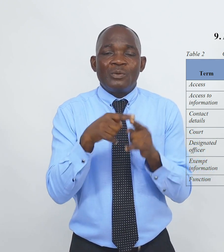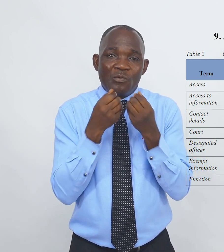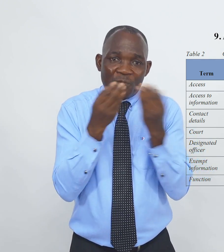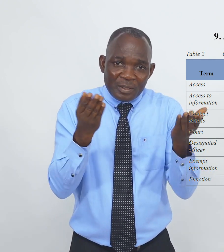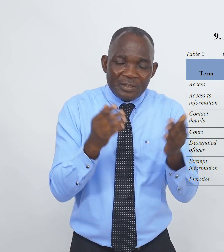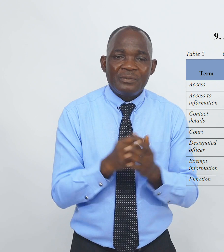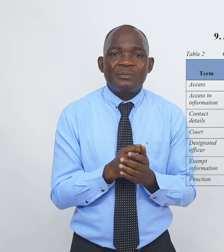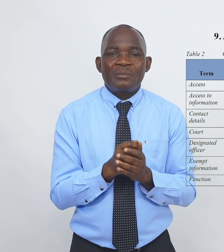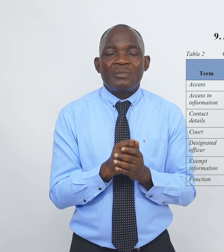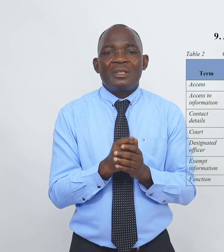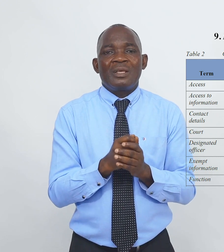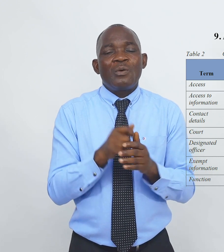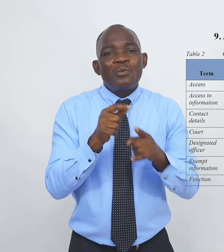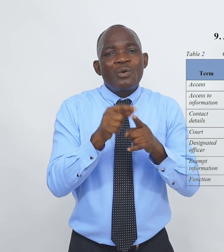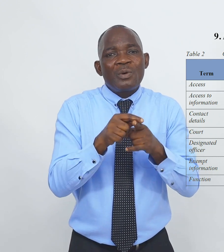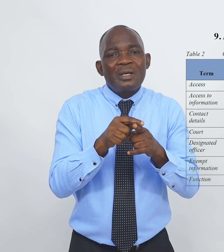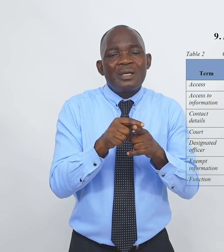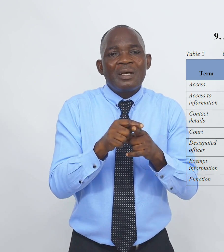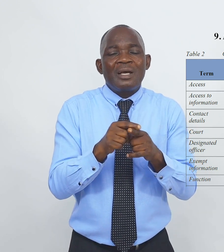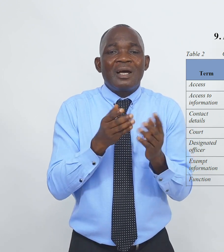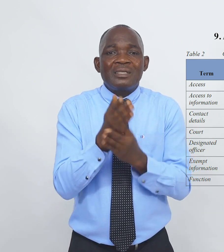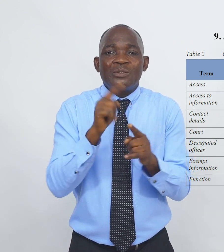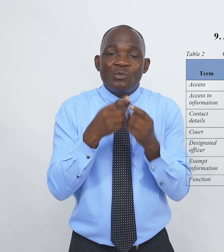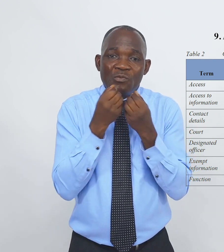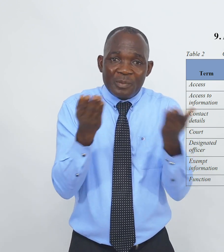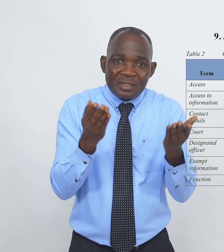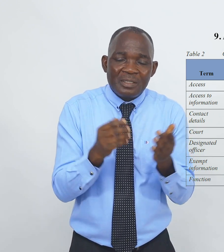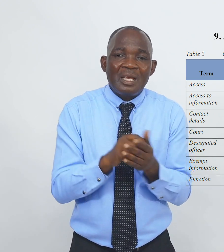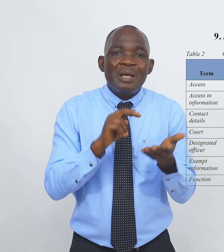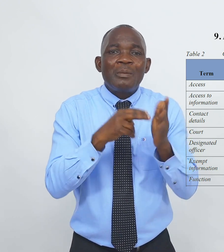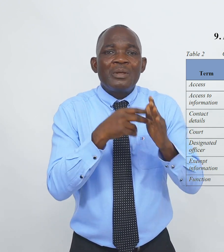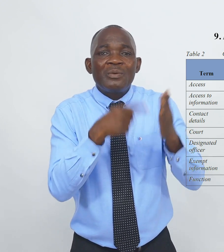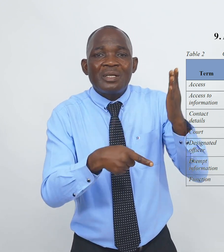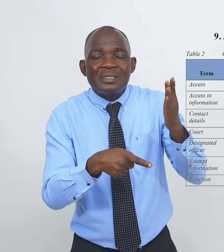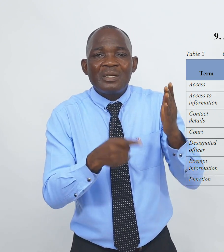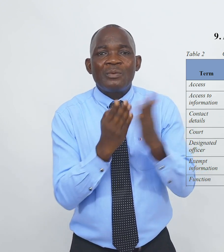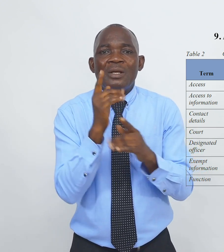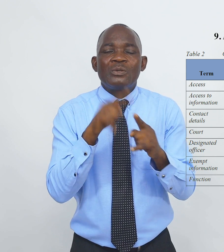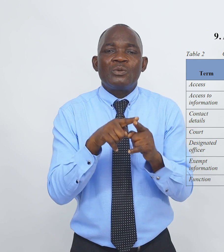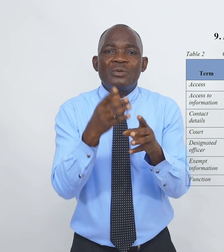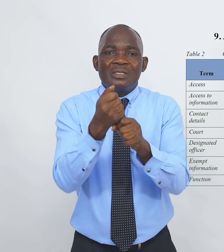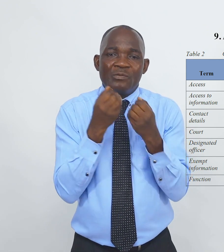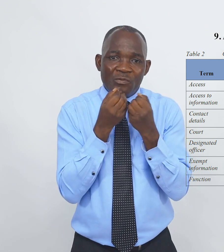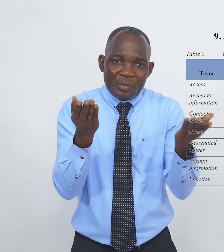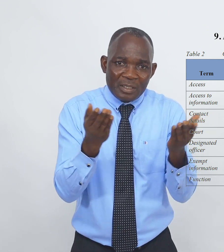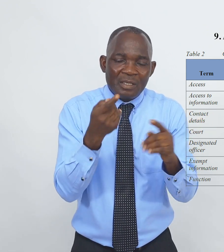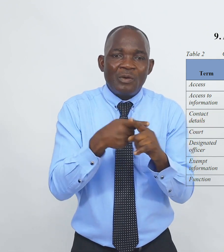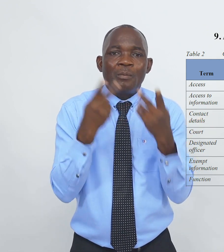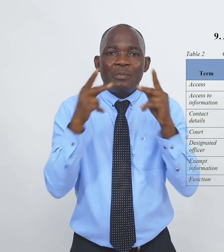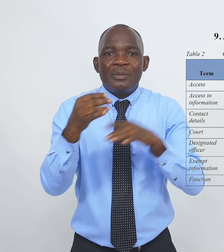information. Term. Access to information. Definition. Right to obtain information from public